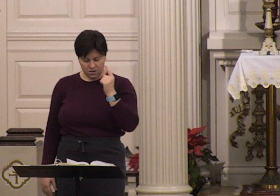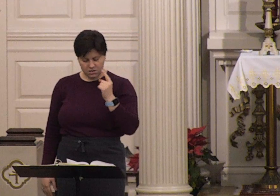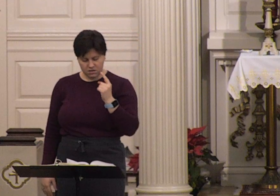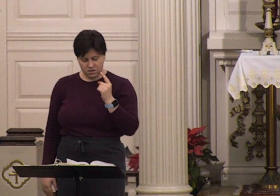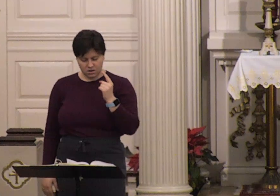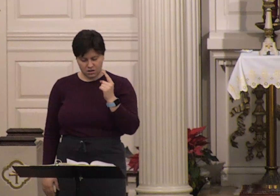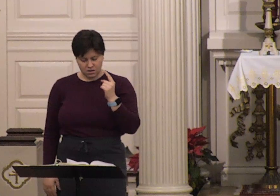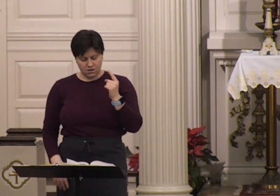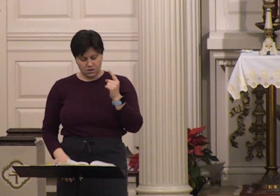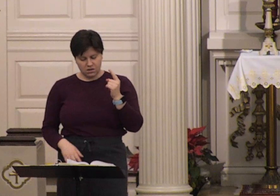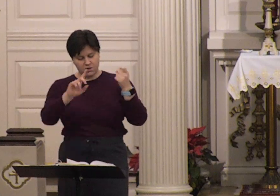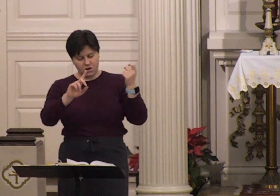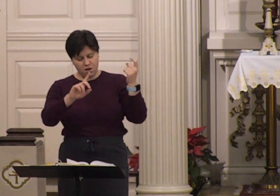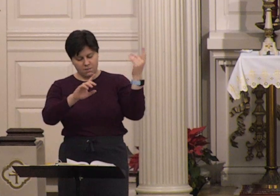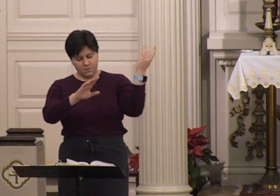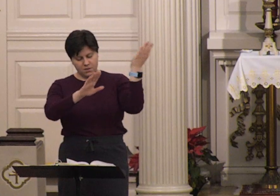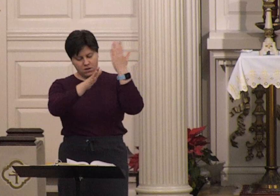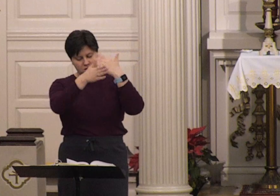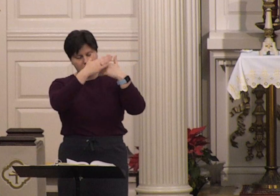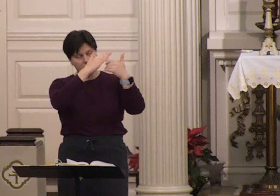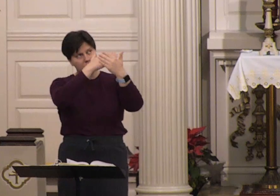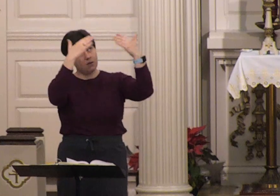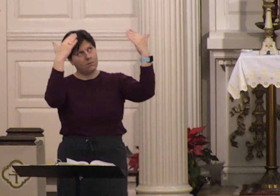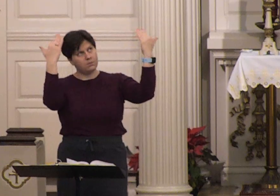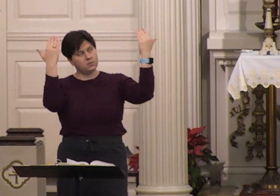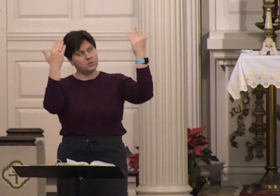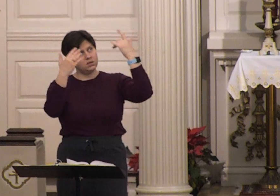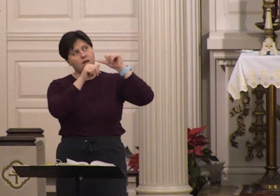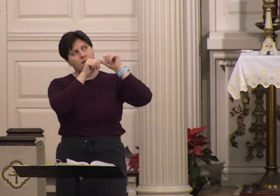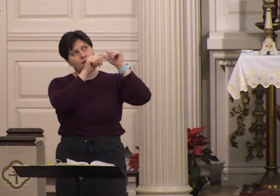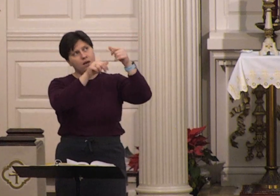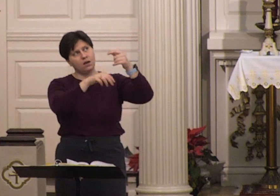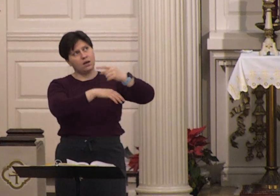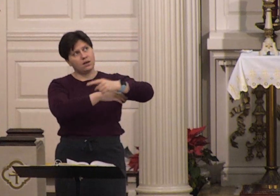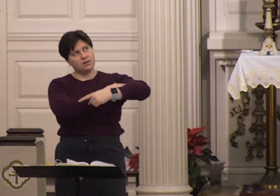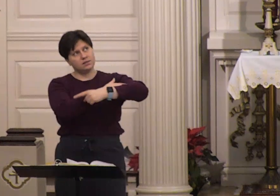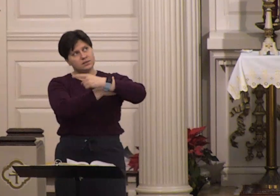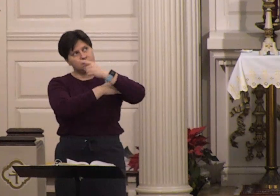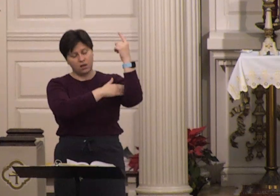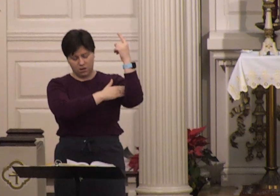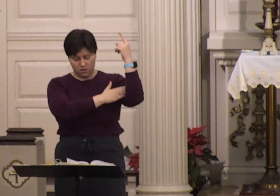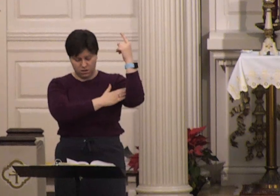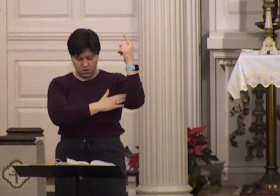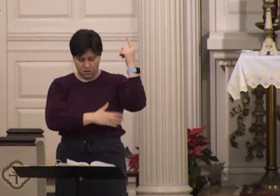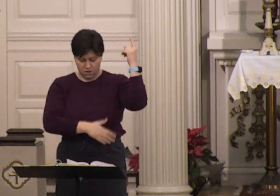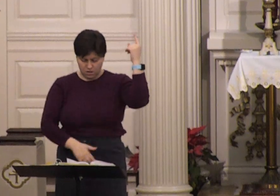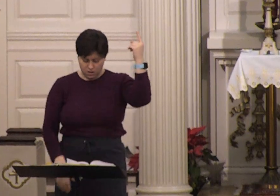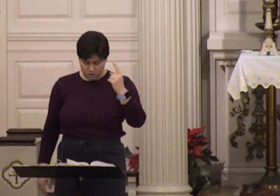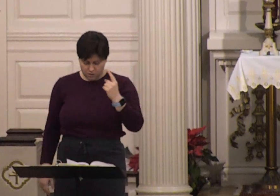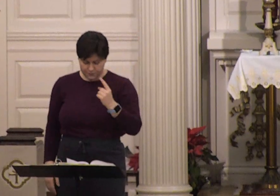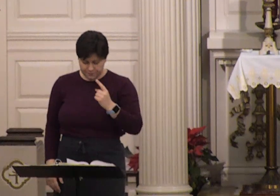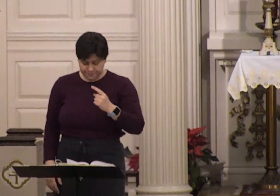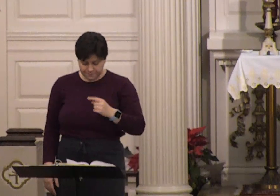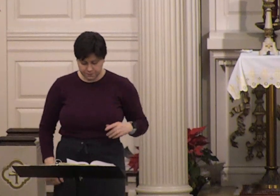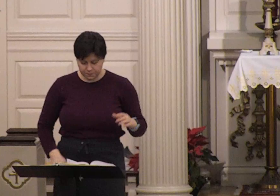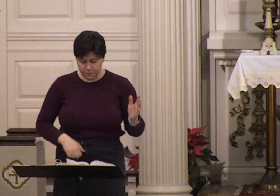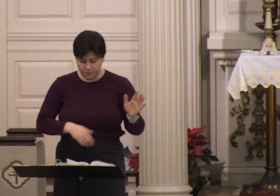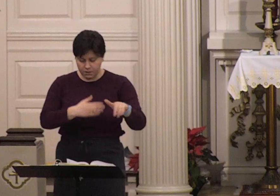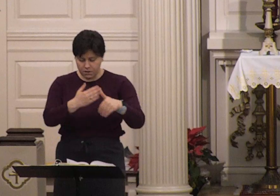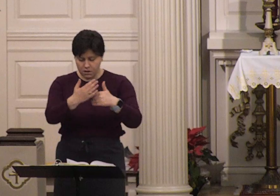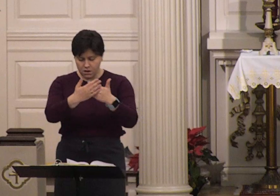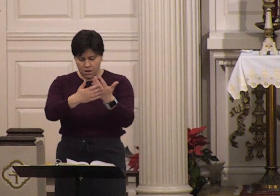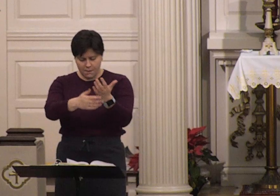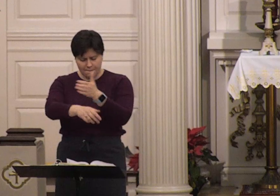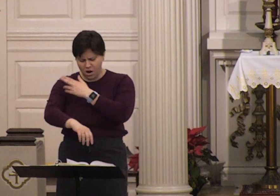descendeth from the realms of endless day, that the